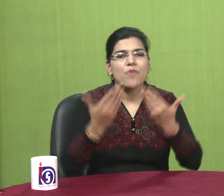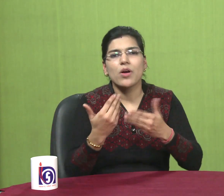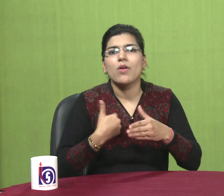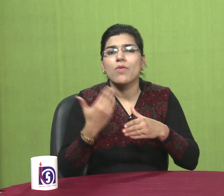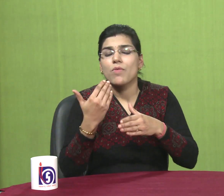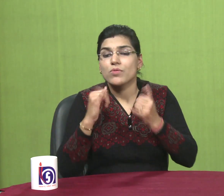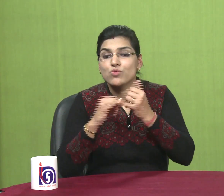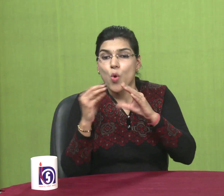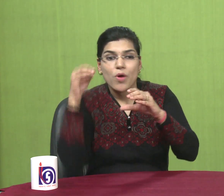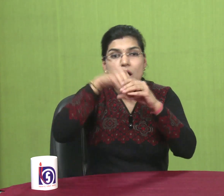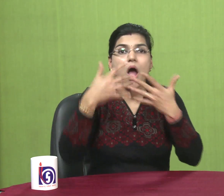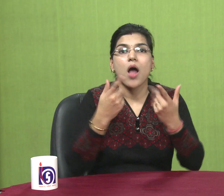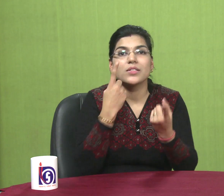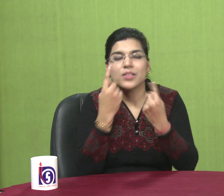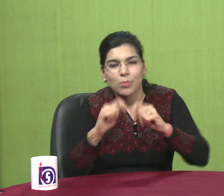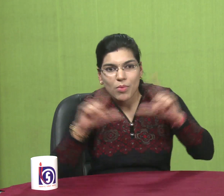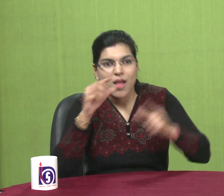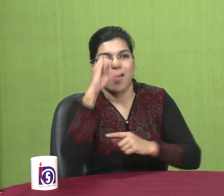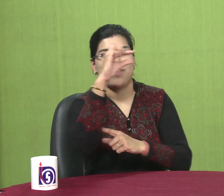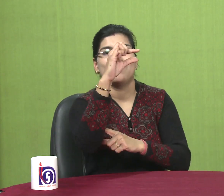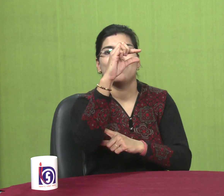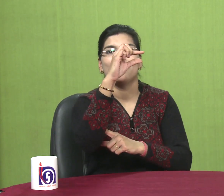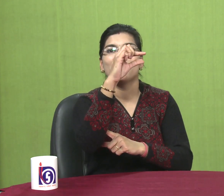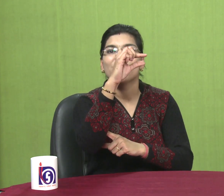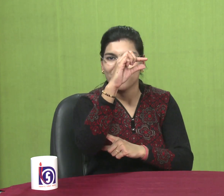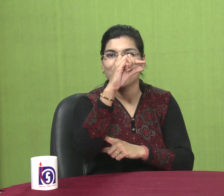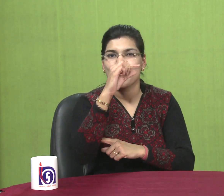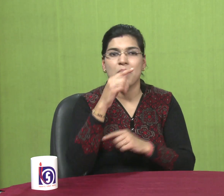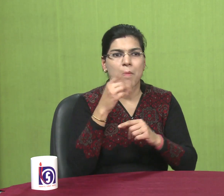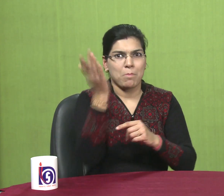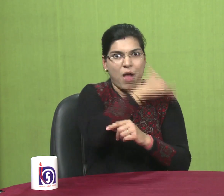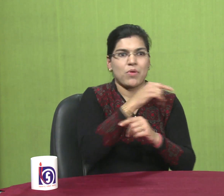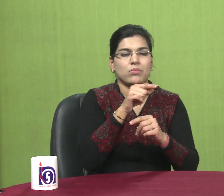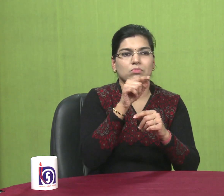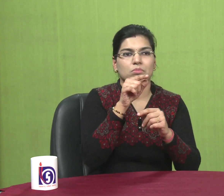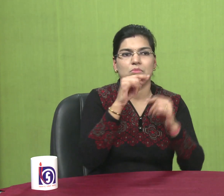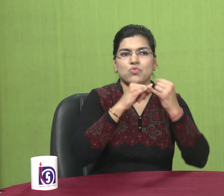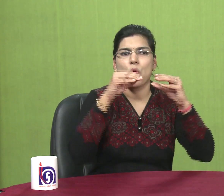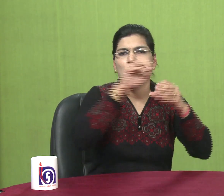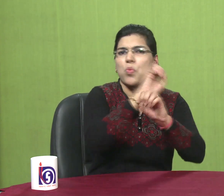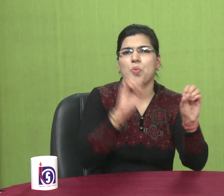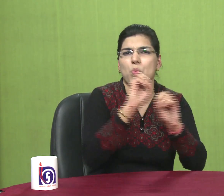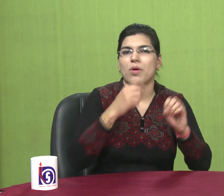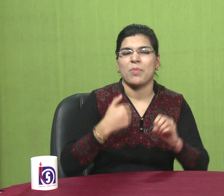after you have installed a new software, they always ask if you want to restart